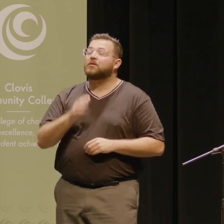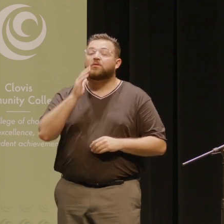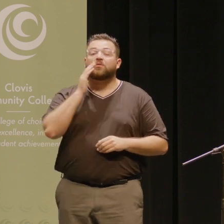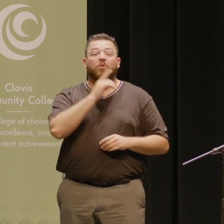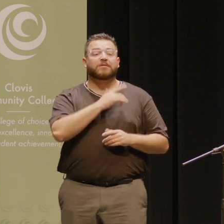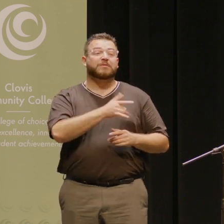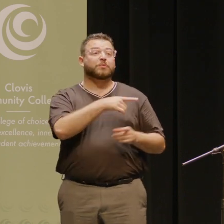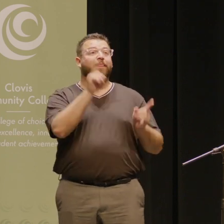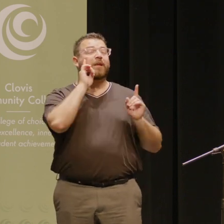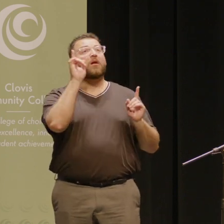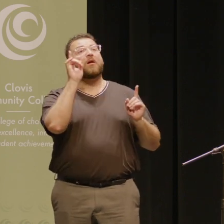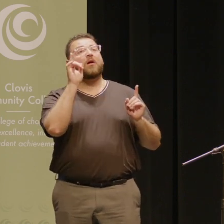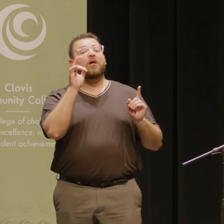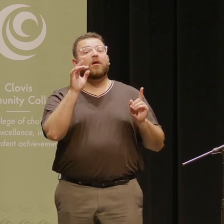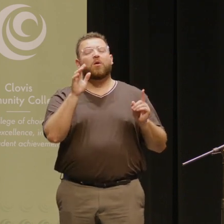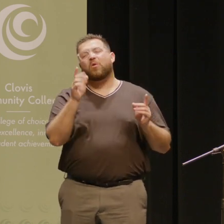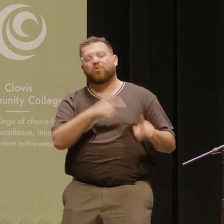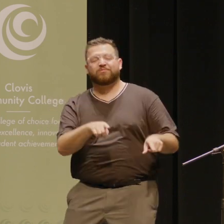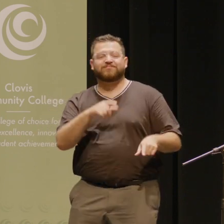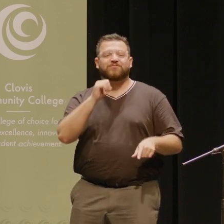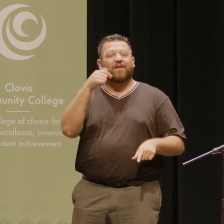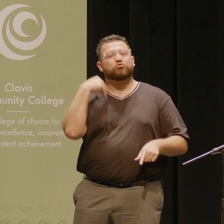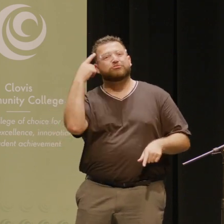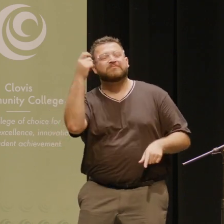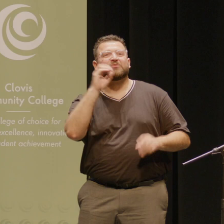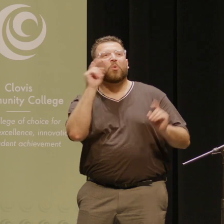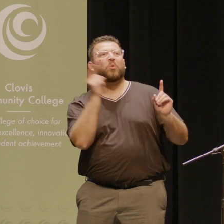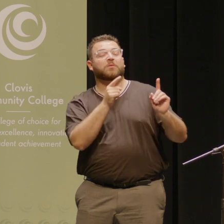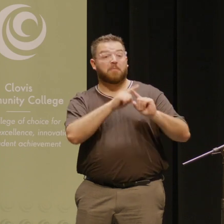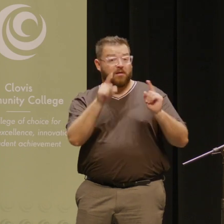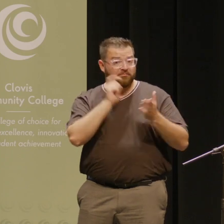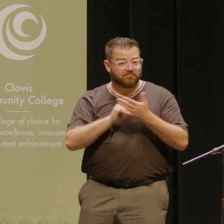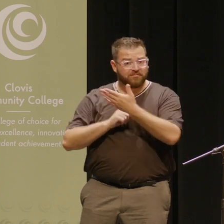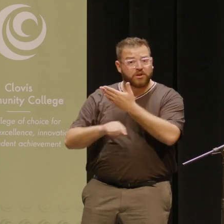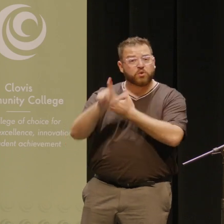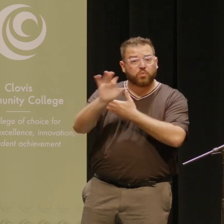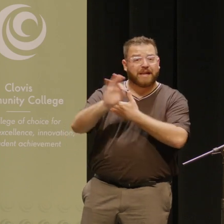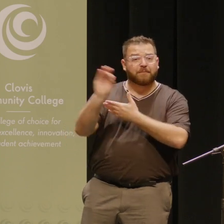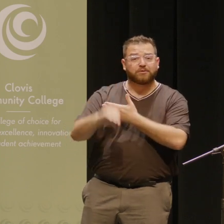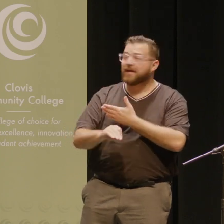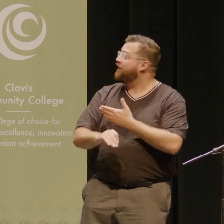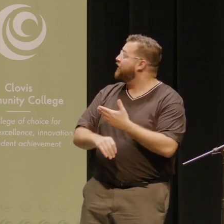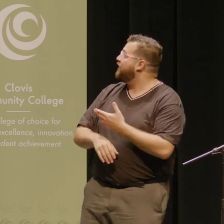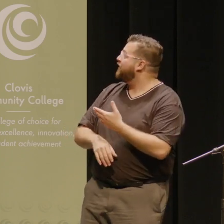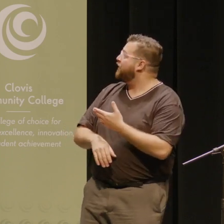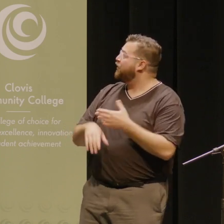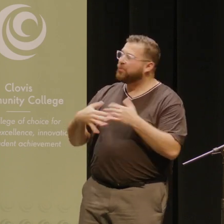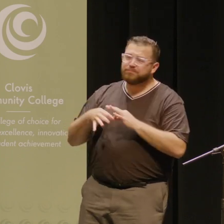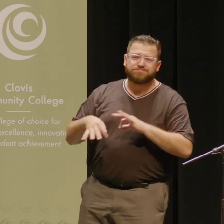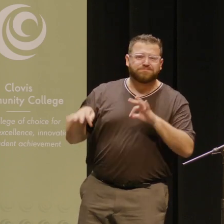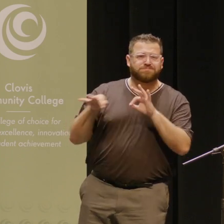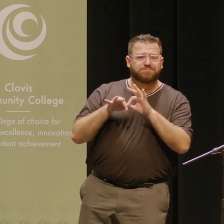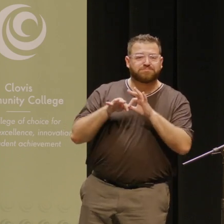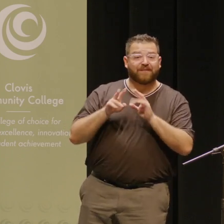are just not dreaming, but as you can see, 29% is important, and